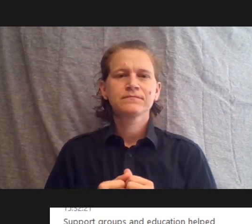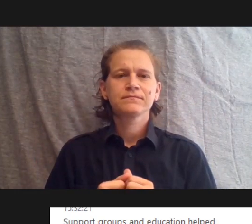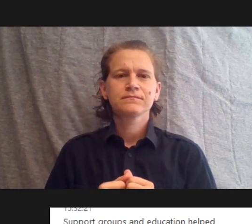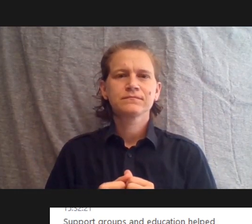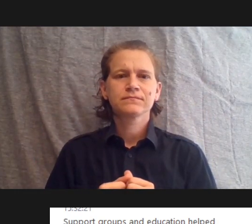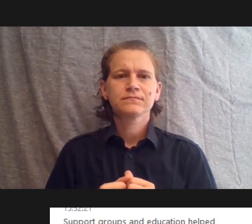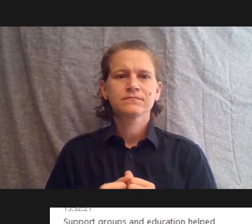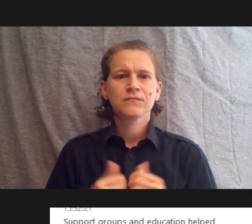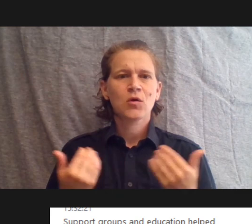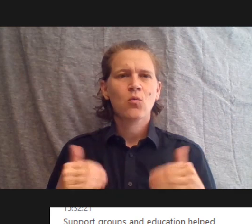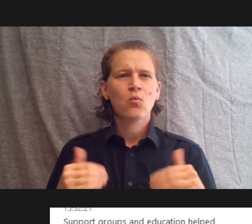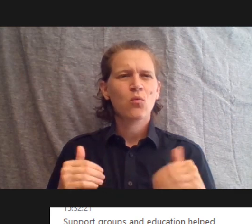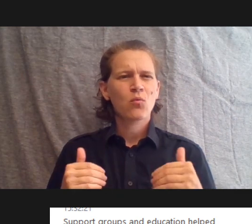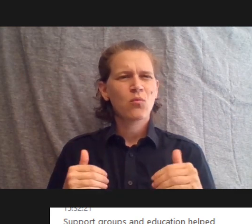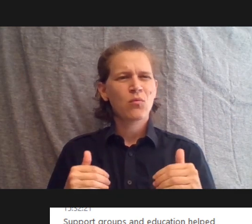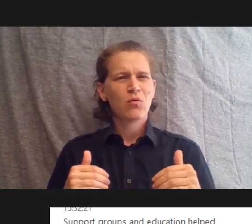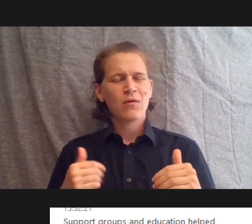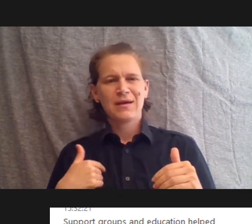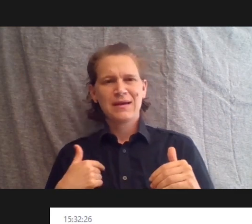Oh boy, I lost my place.